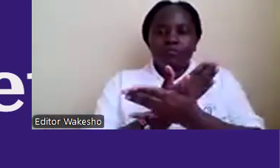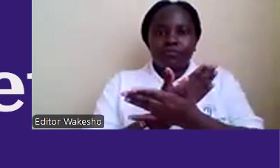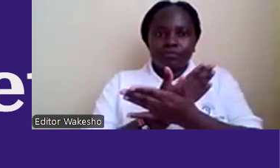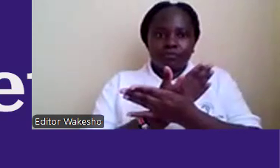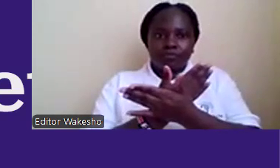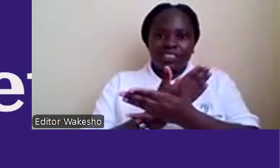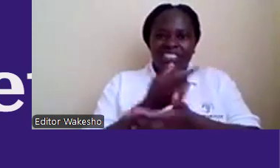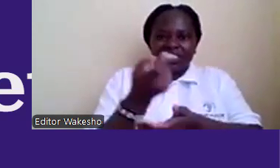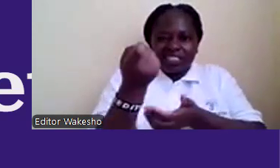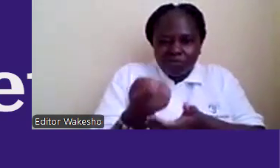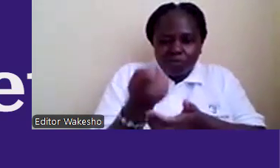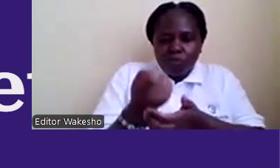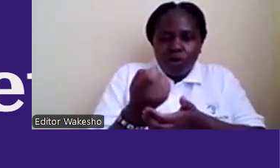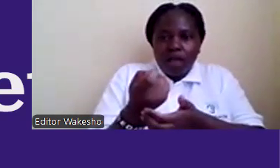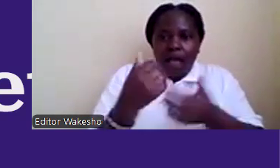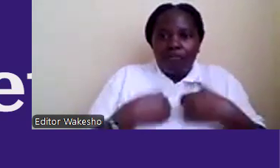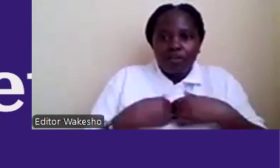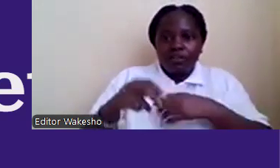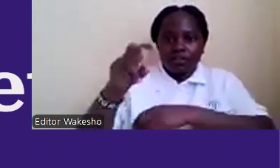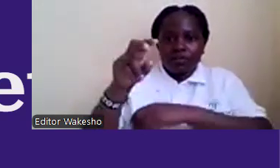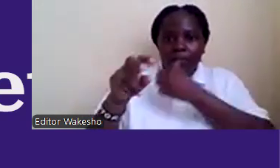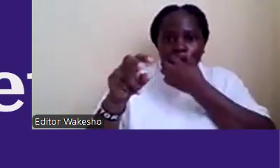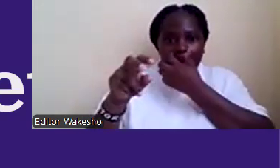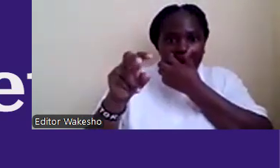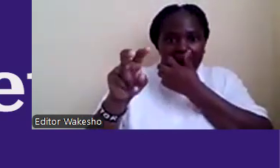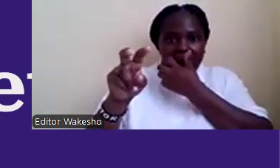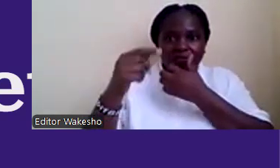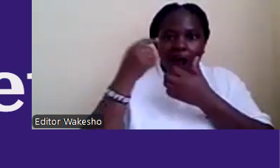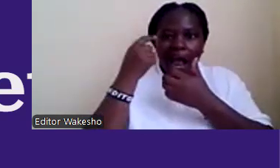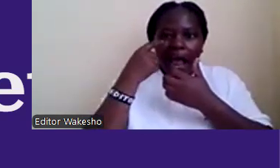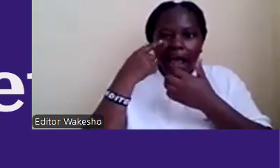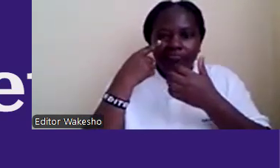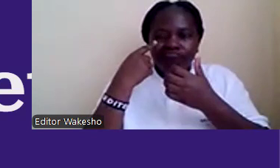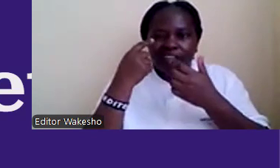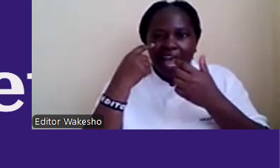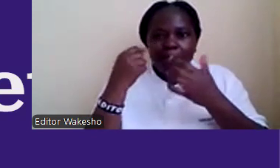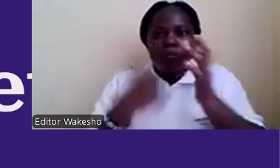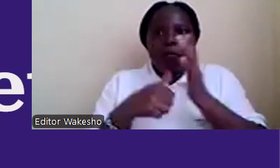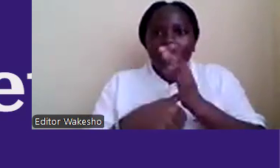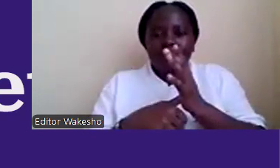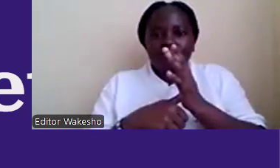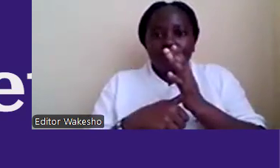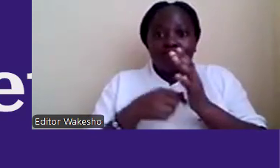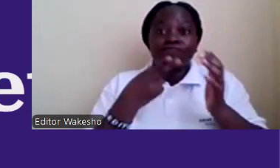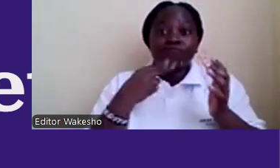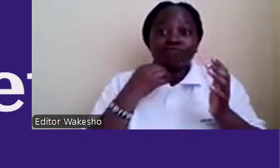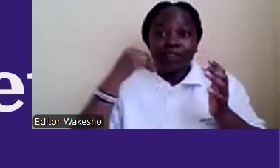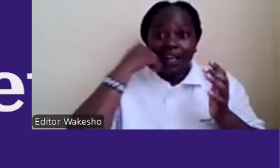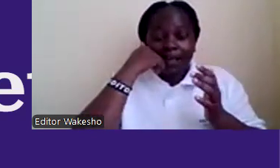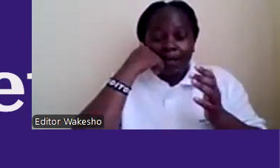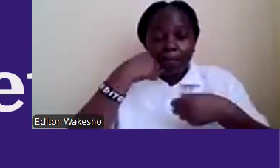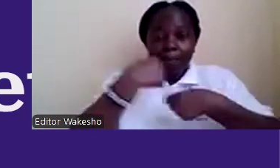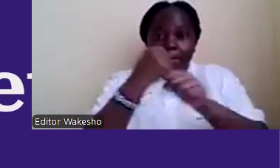You can have retinopathy. And a fun fact on this is that diabetes is actually the leading cause of